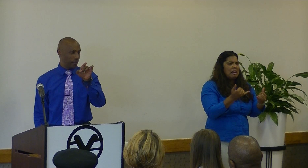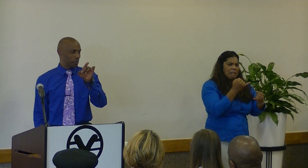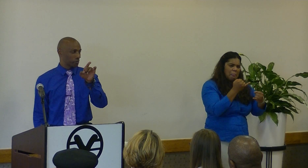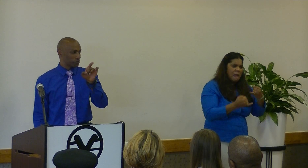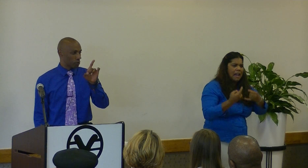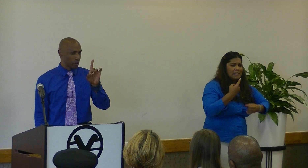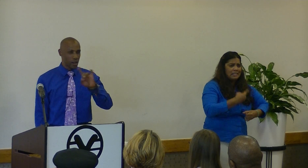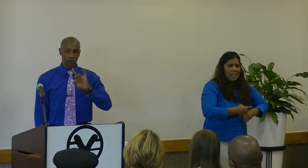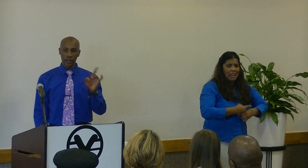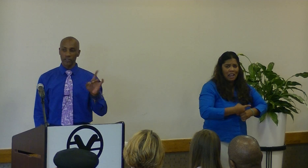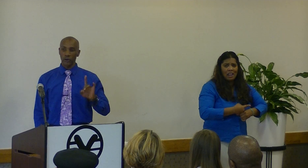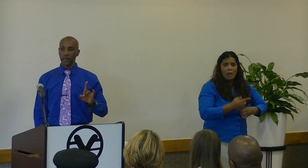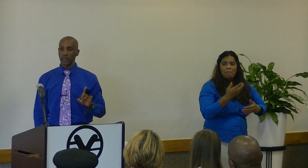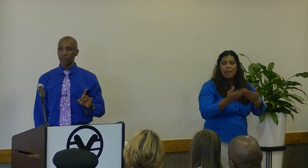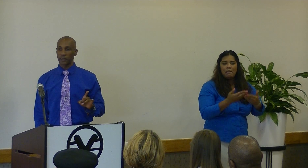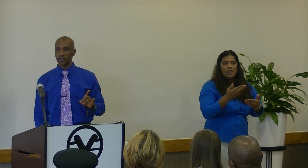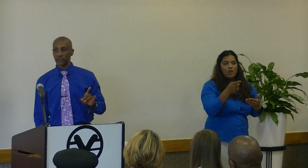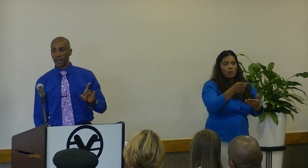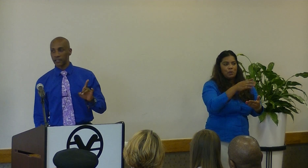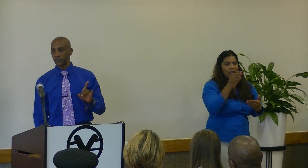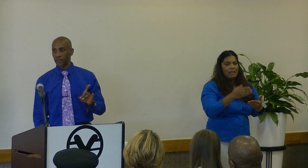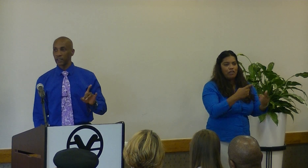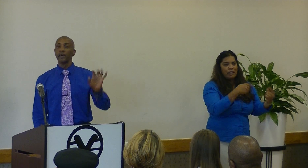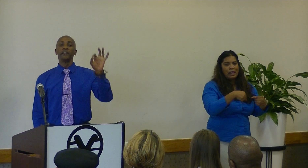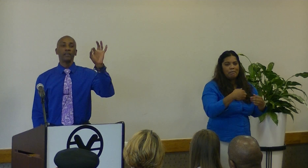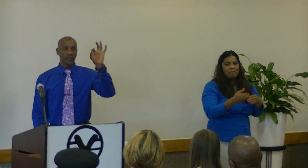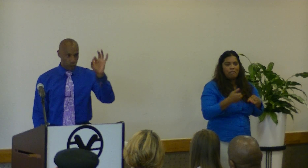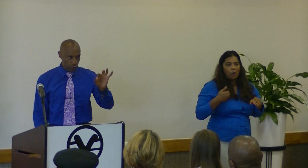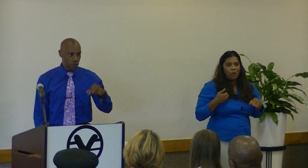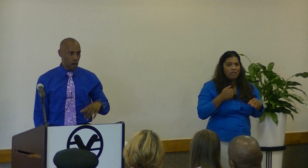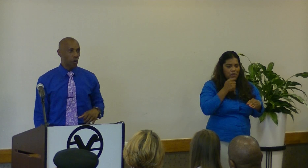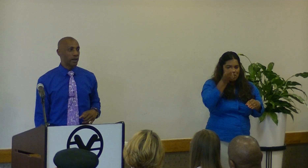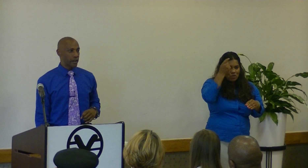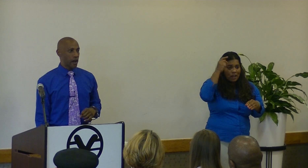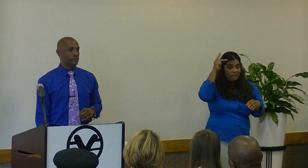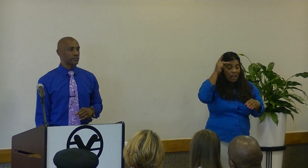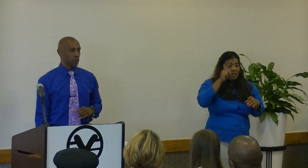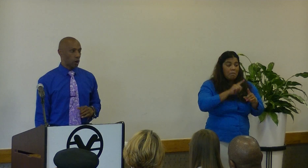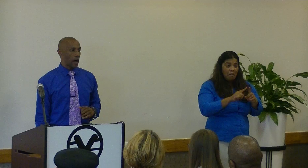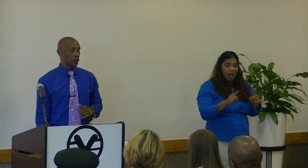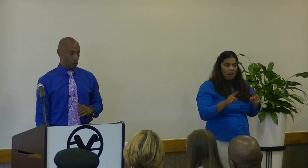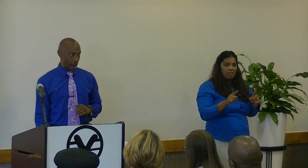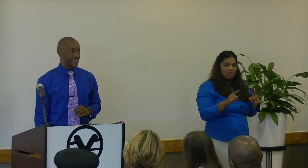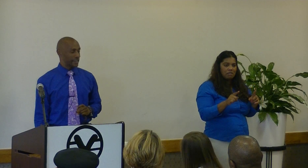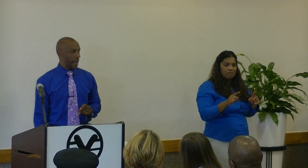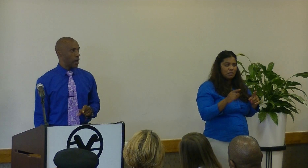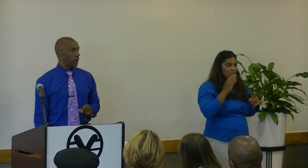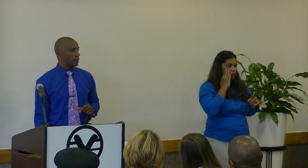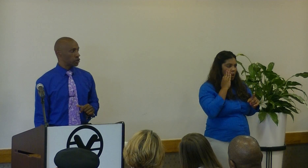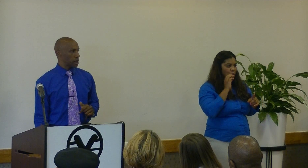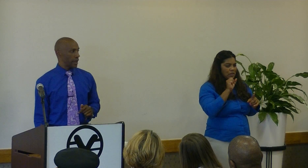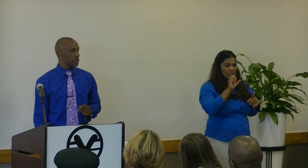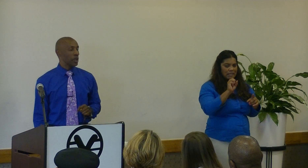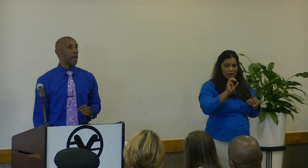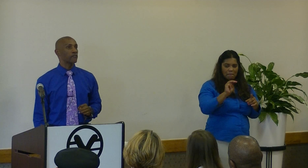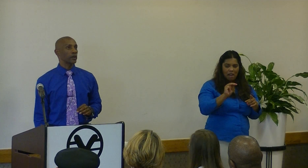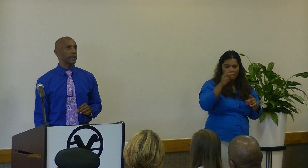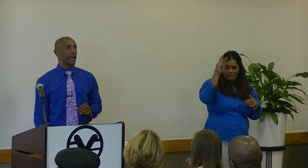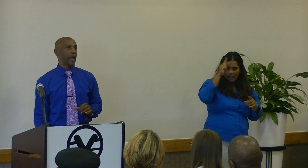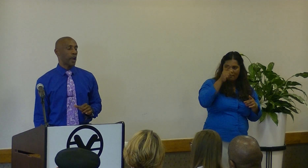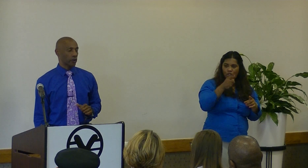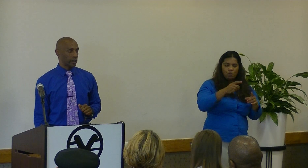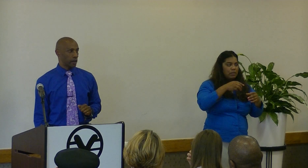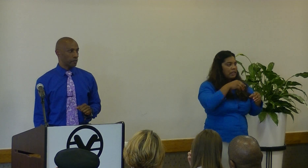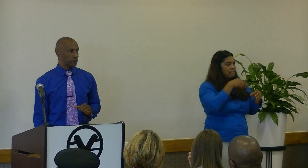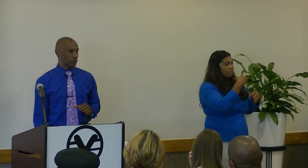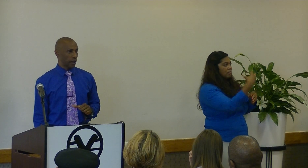never been here before, who doesn't know anything about this philosophy, you know enough to go out right now and change